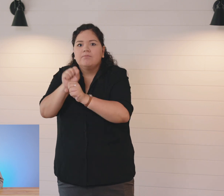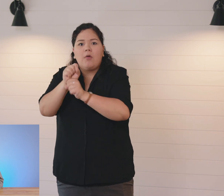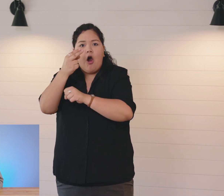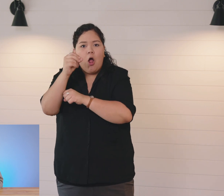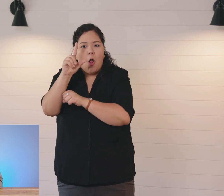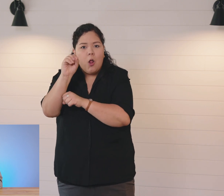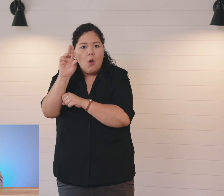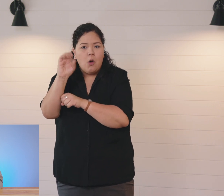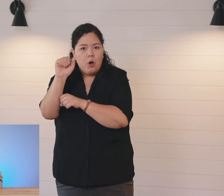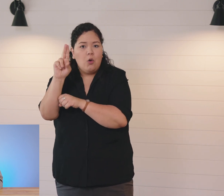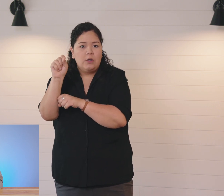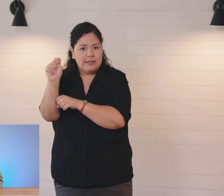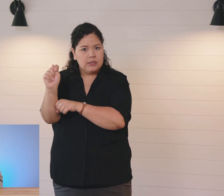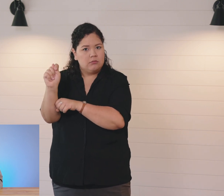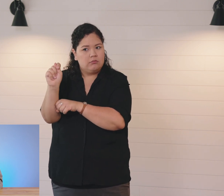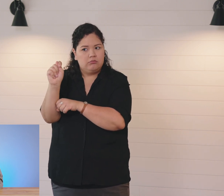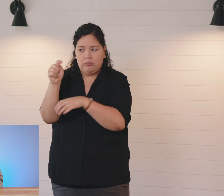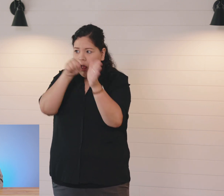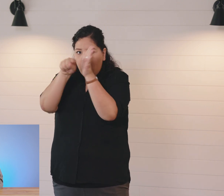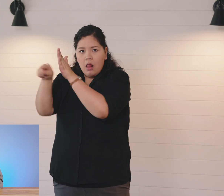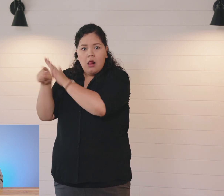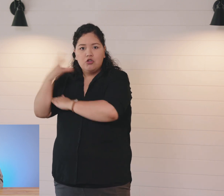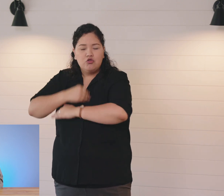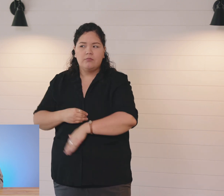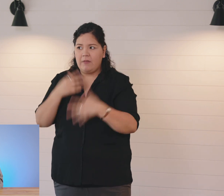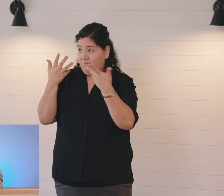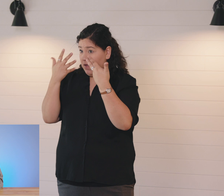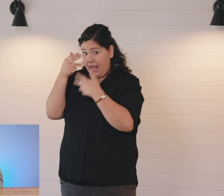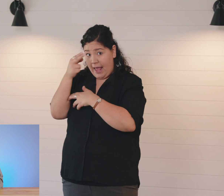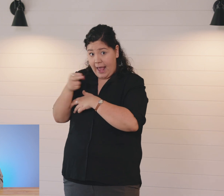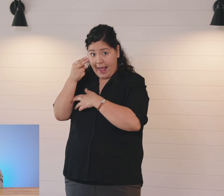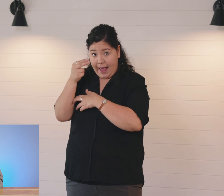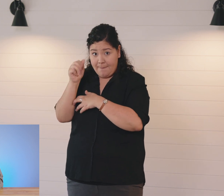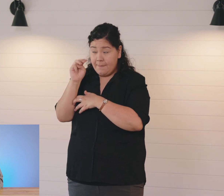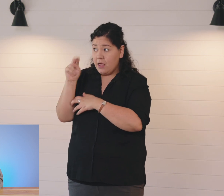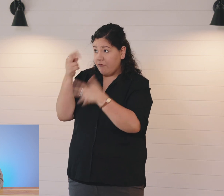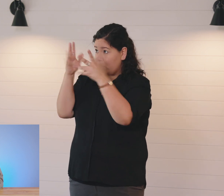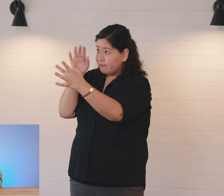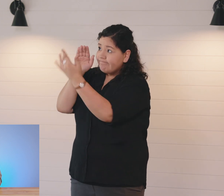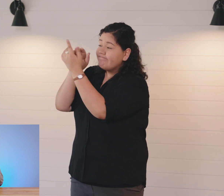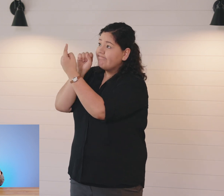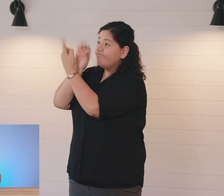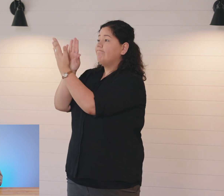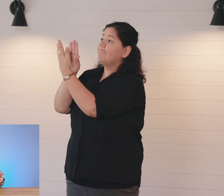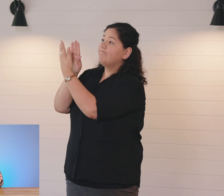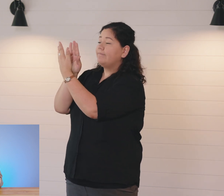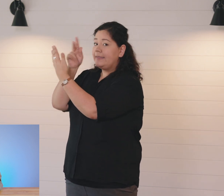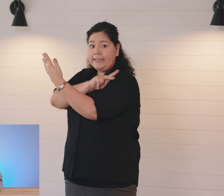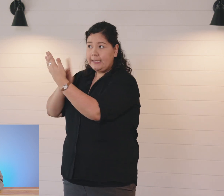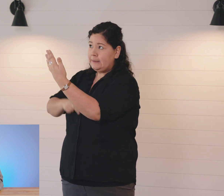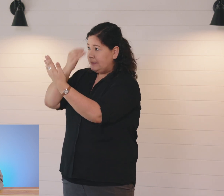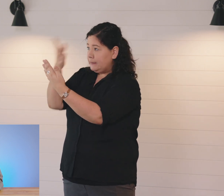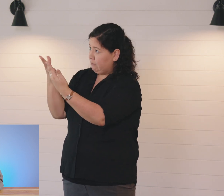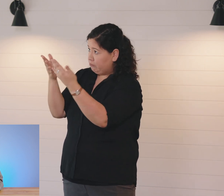Holocaust on our hands here. He goes to the king, Xerxes, and Haman gets permission to kill this group of